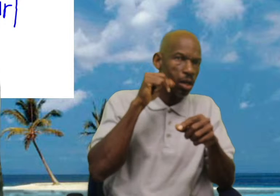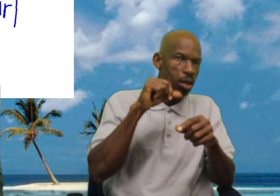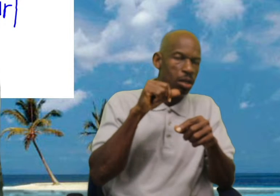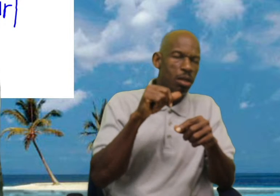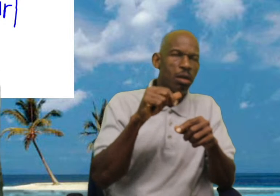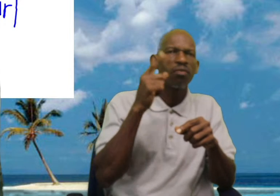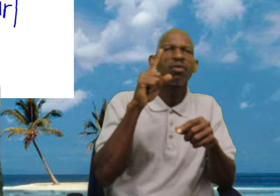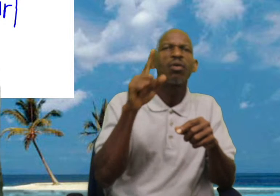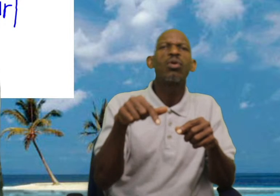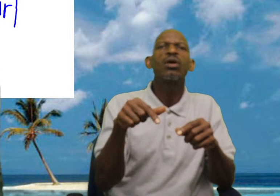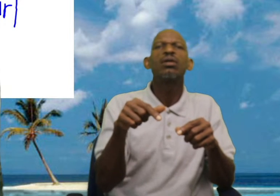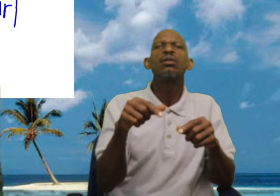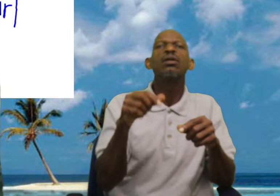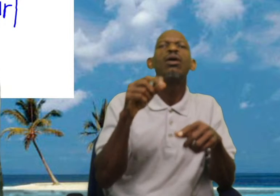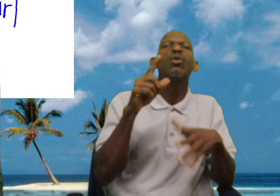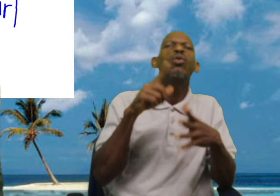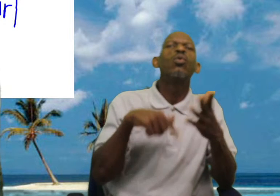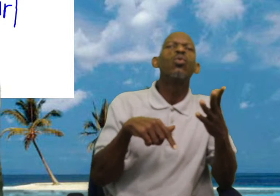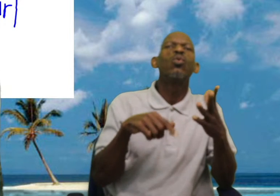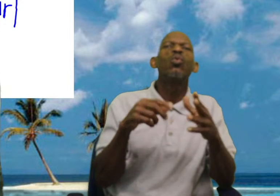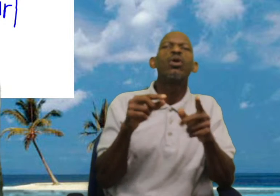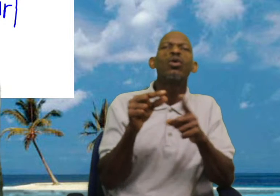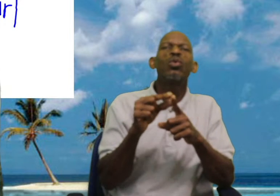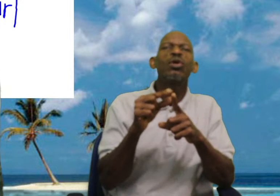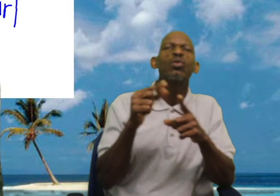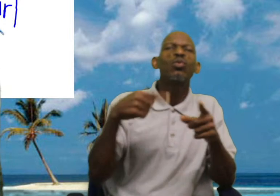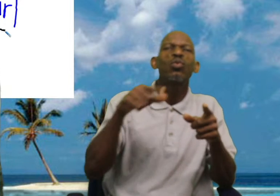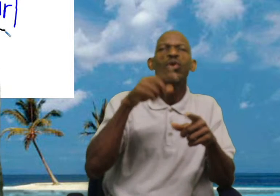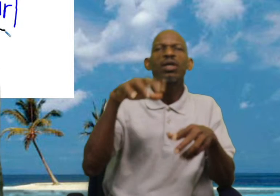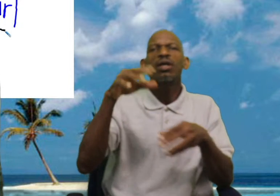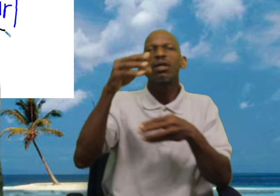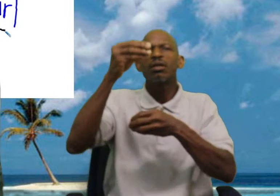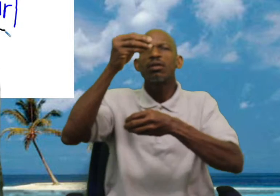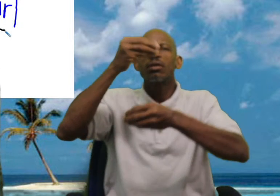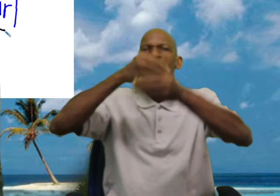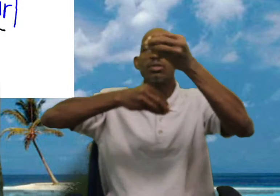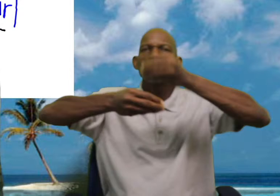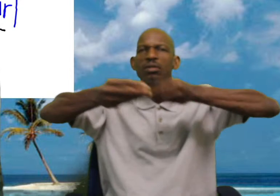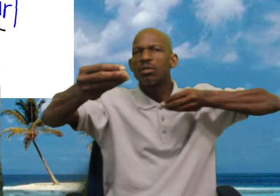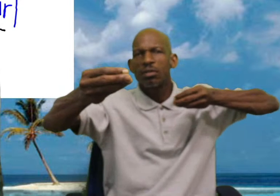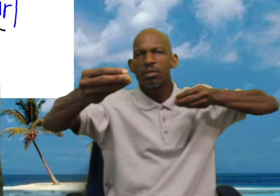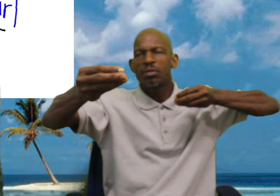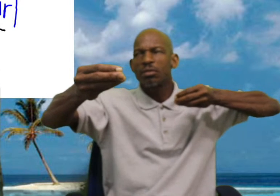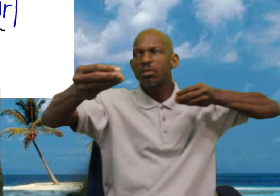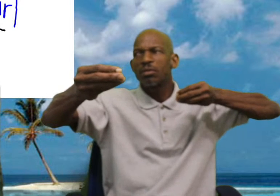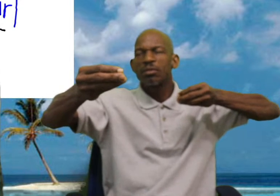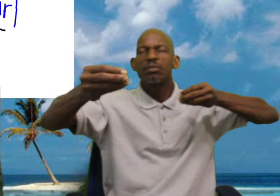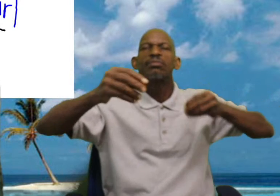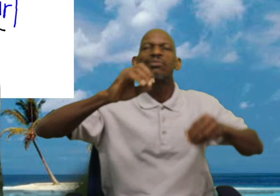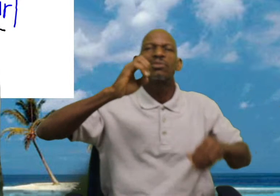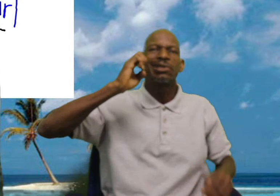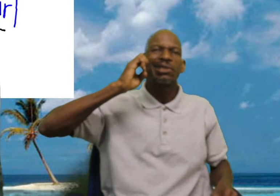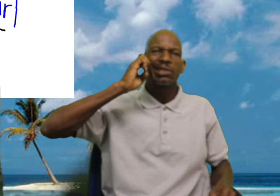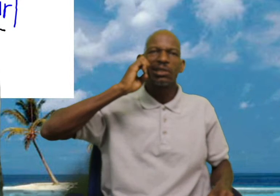class. So instead of saying the girl, we say she.